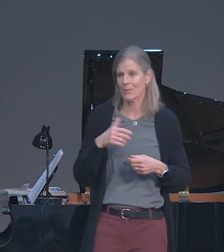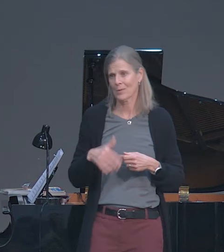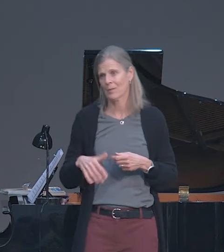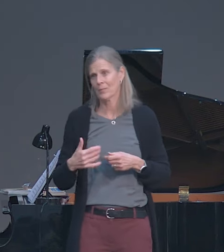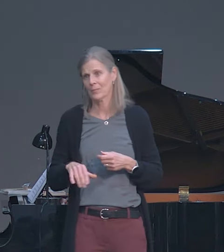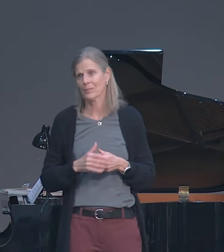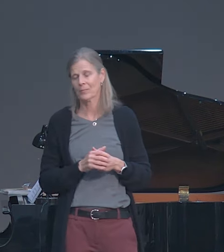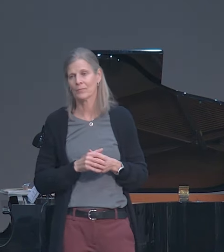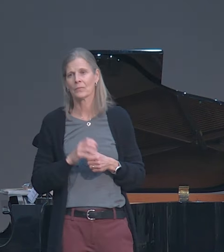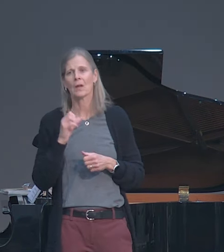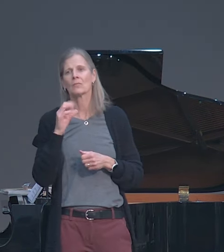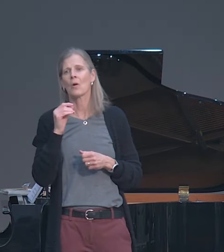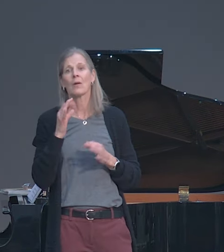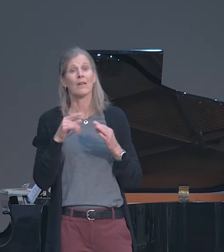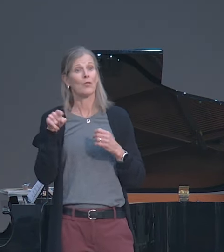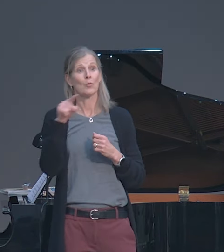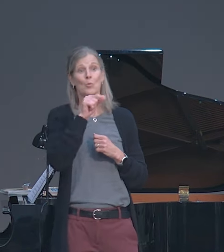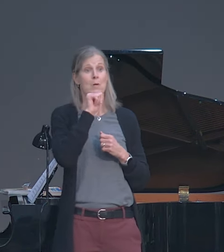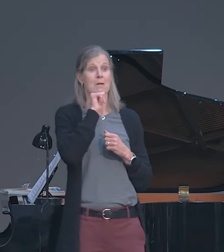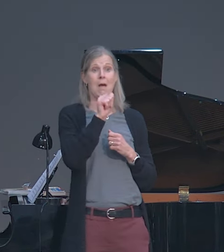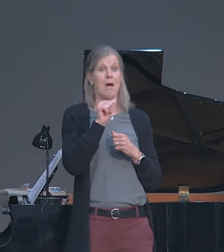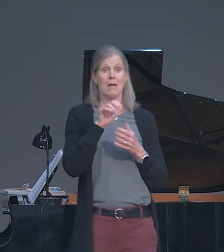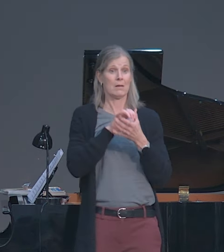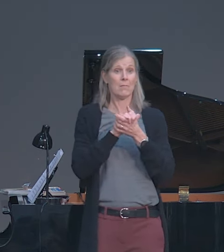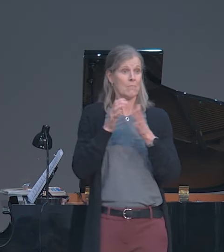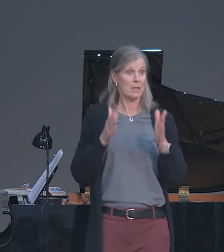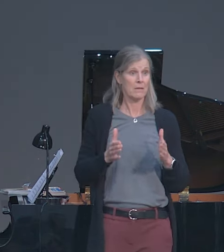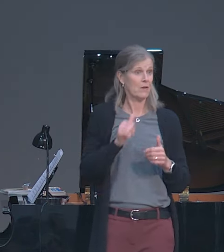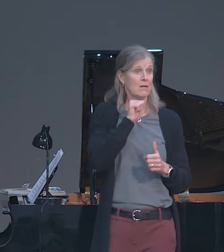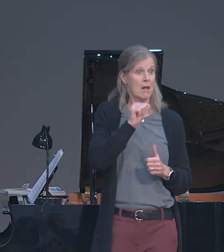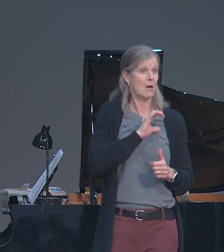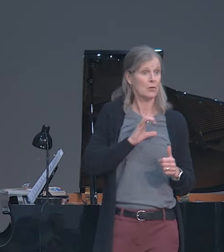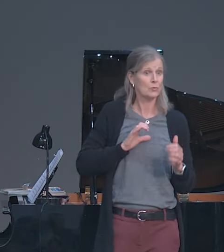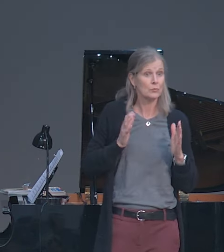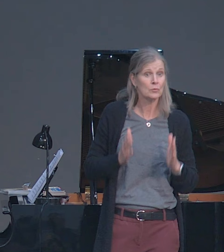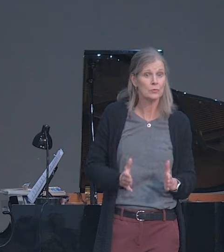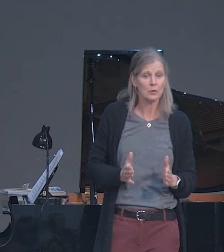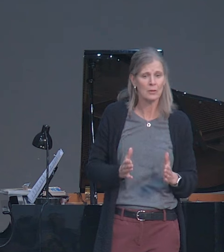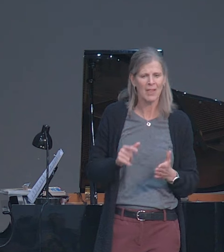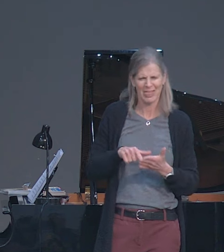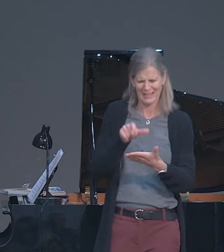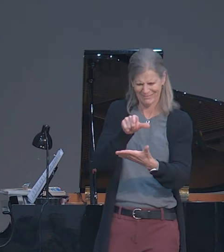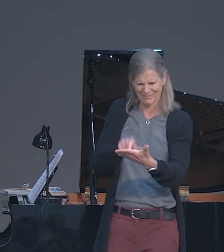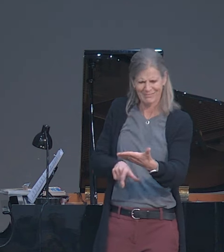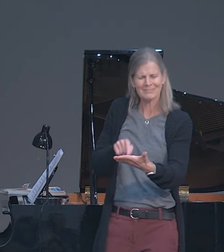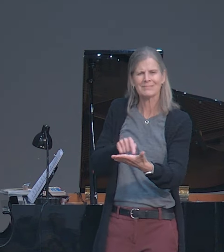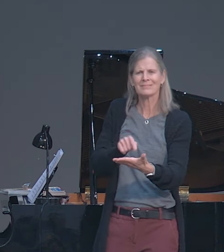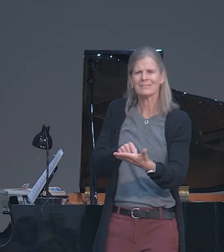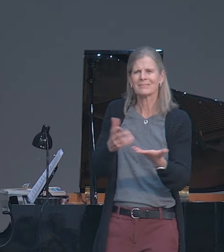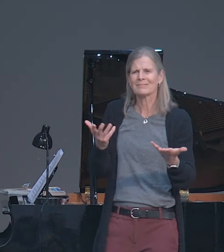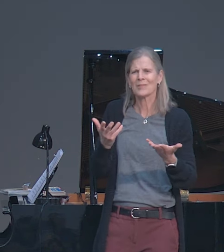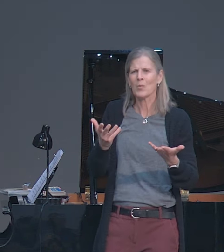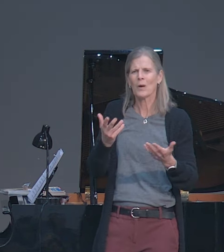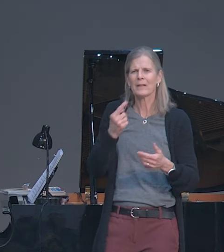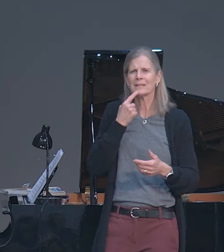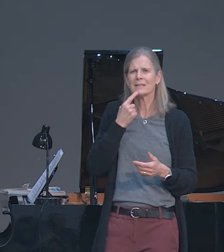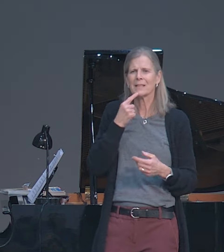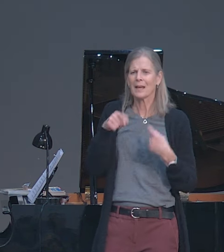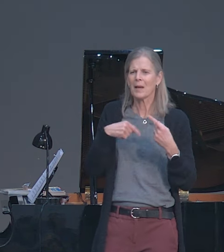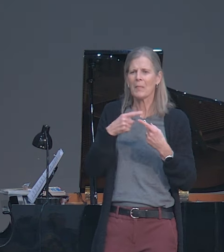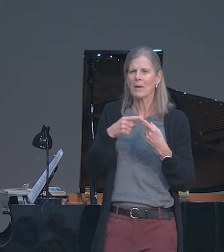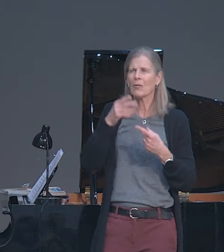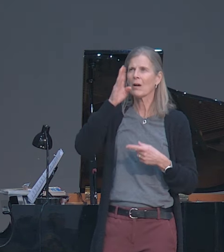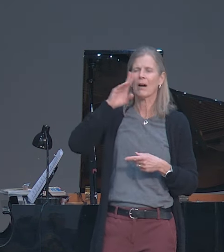So finally, if you're not a believer, if you're not a Christian, what does this passage tell you about